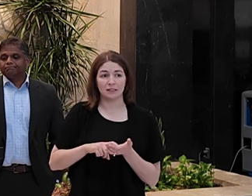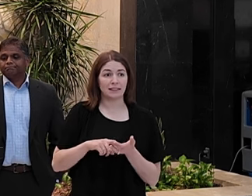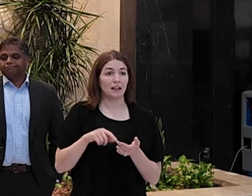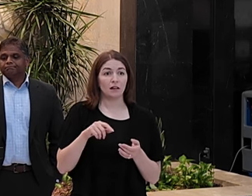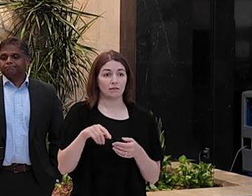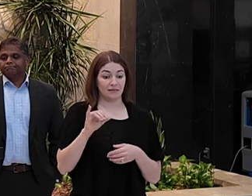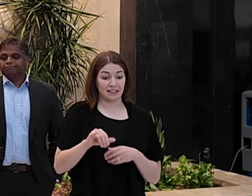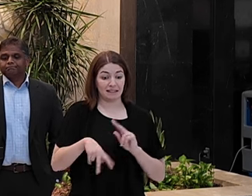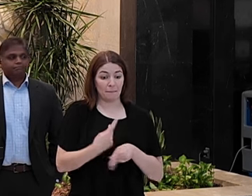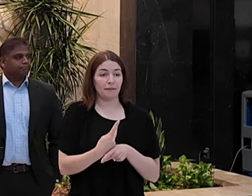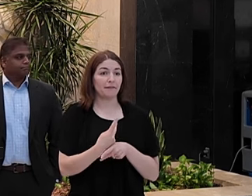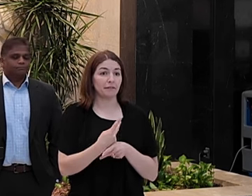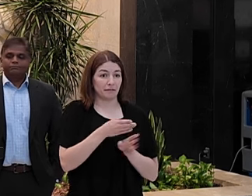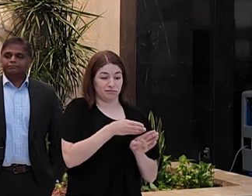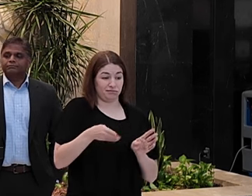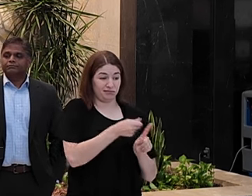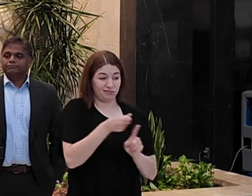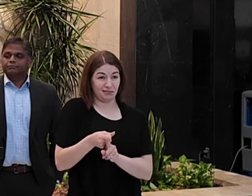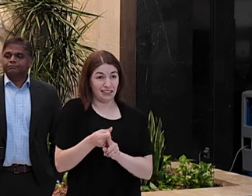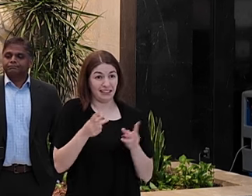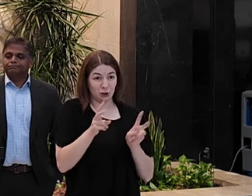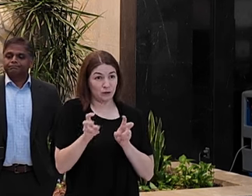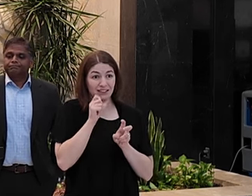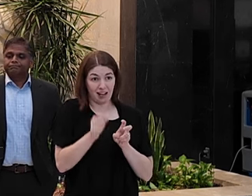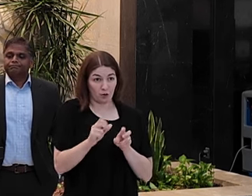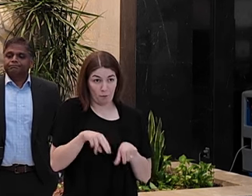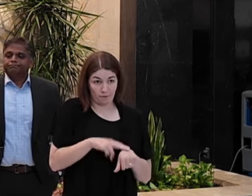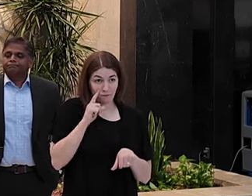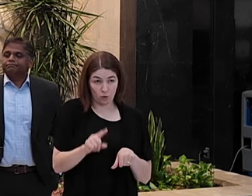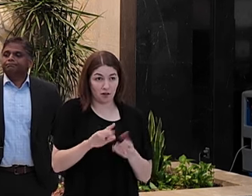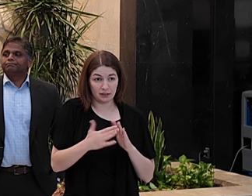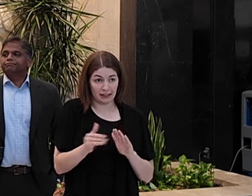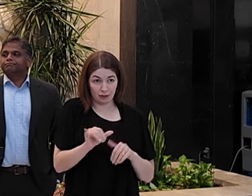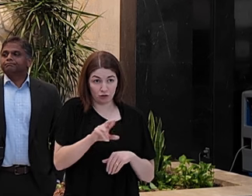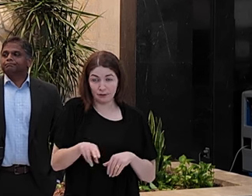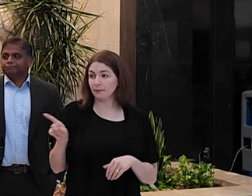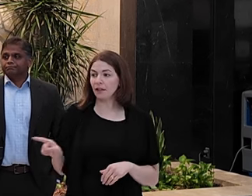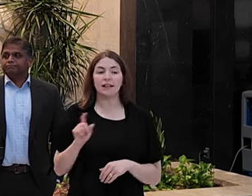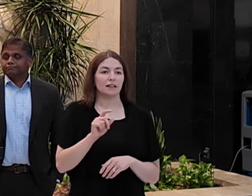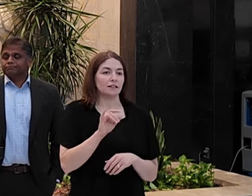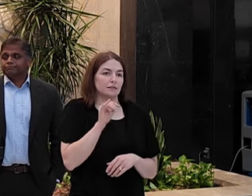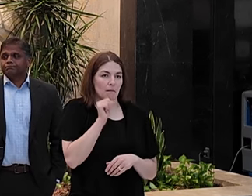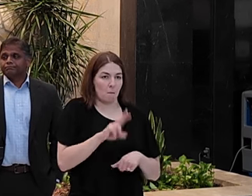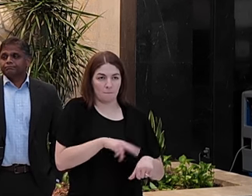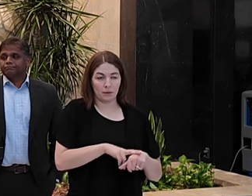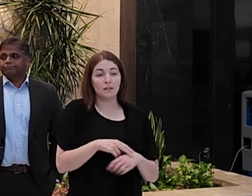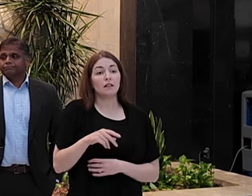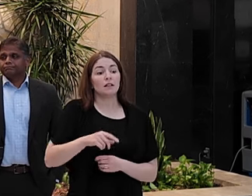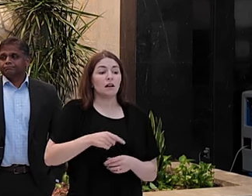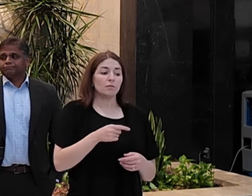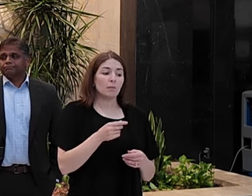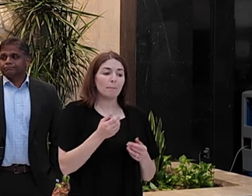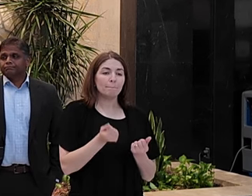like Richmond's? Back-to-back issues normally is not atypical. Boil water notices do occur. That is something that occurs